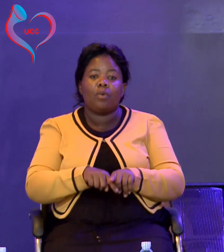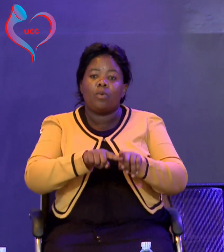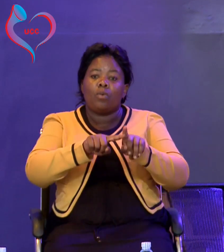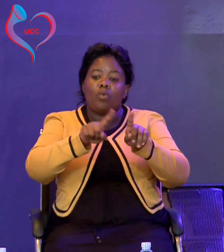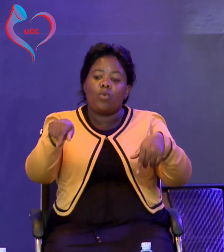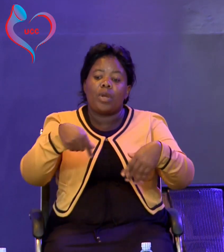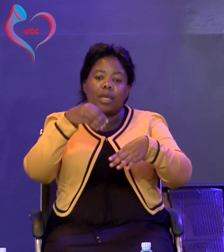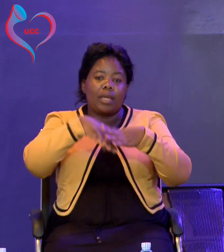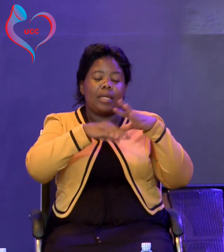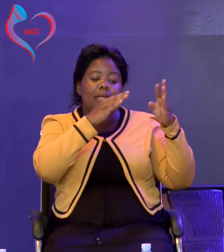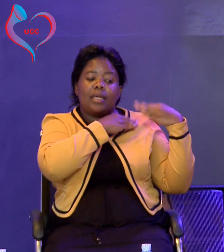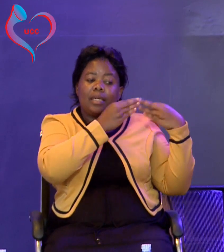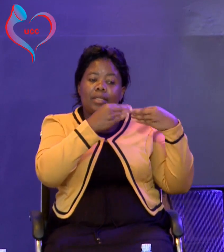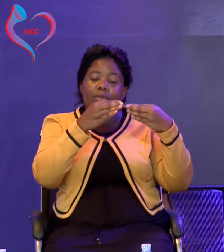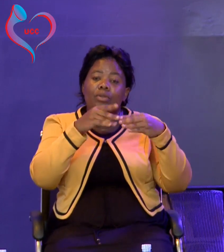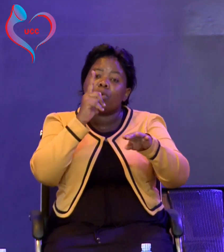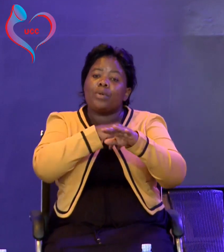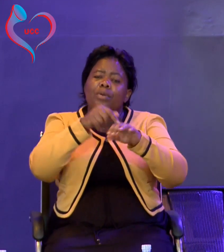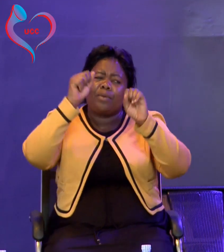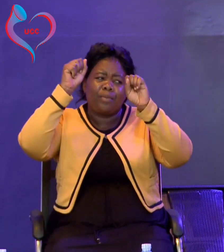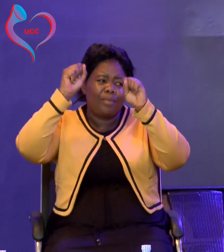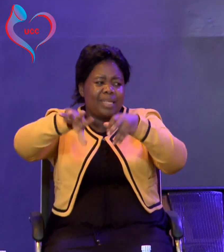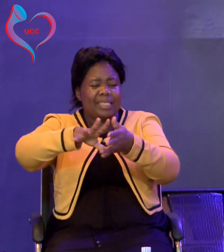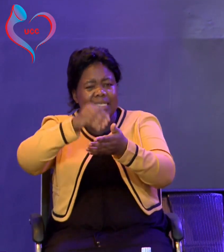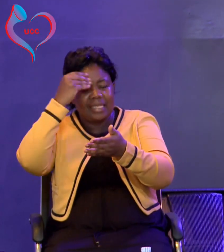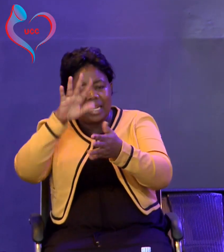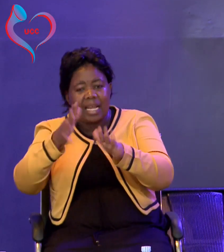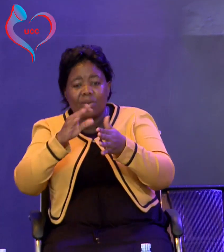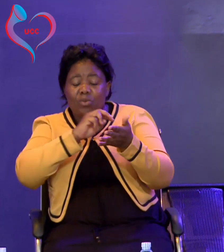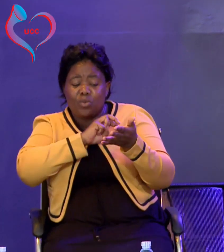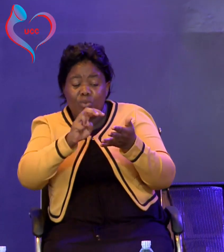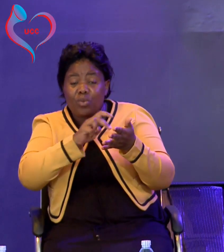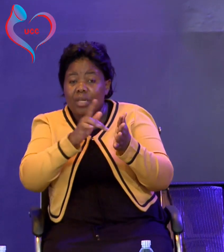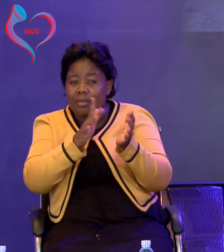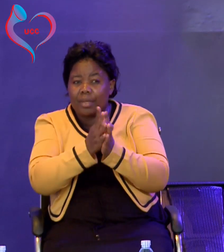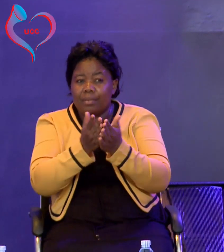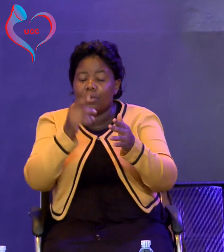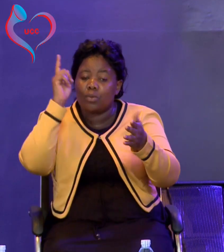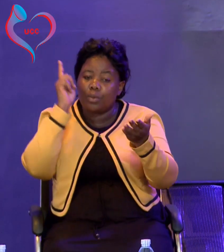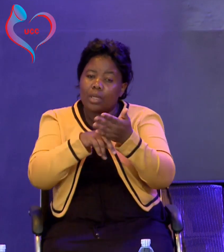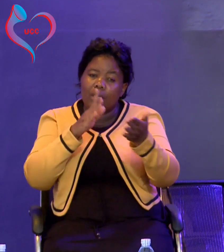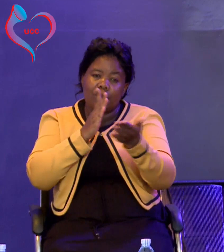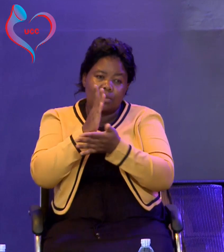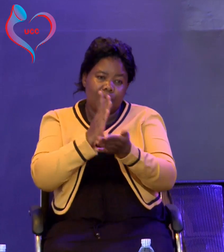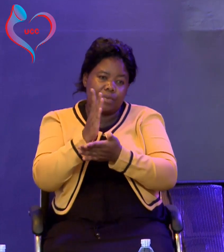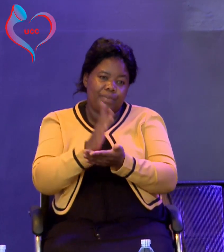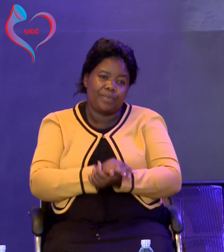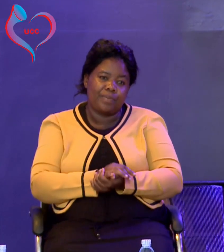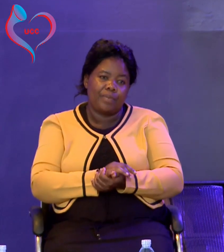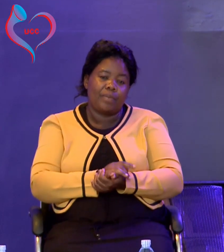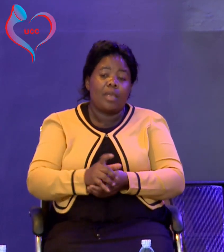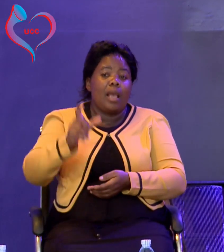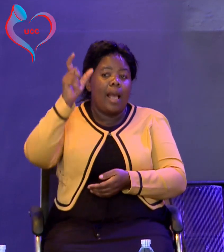okusoma ennyo Bayibuli musobole okufuna amazima. And we are in an era whereby you have to learn to read the Bibles for yourself so that you get the truth.